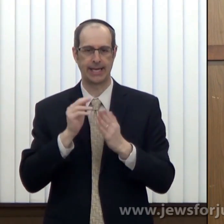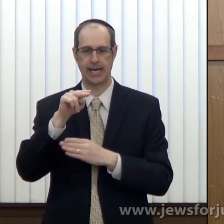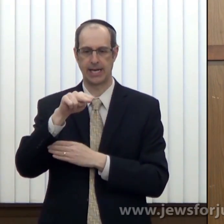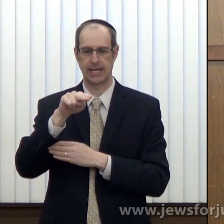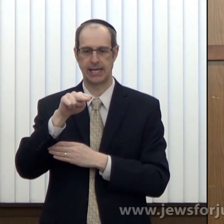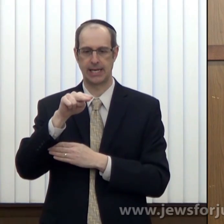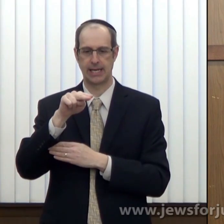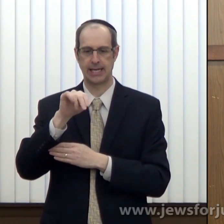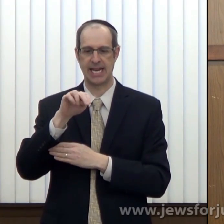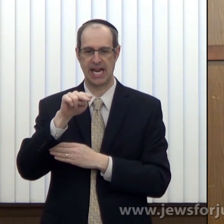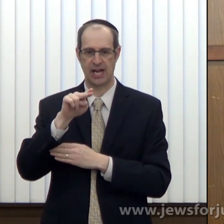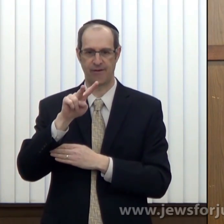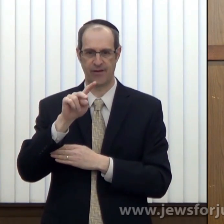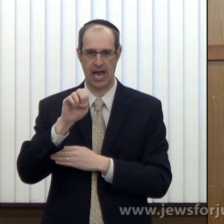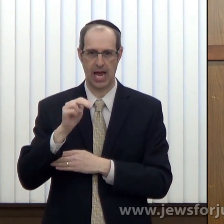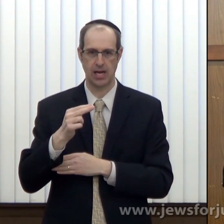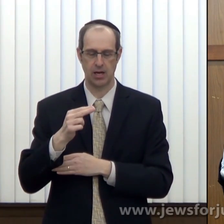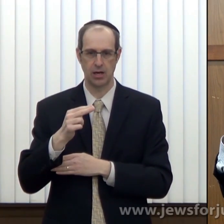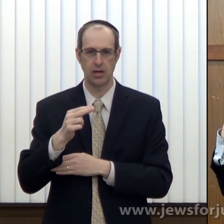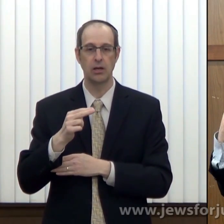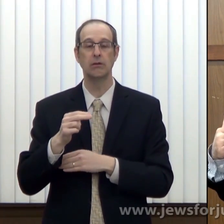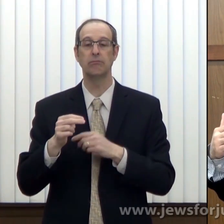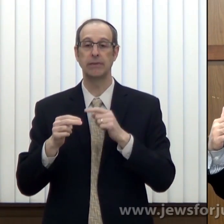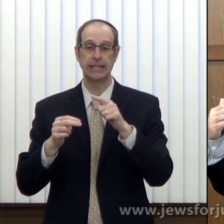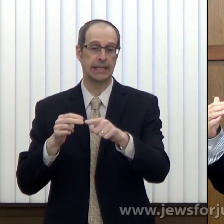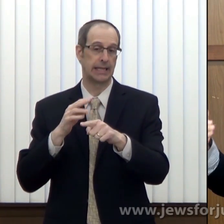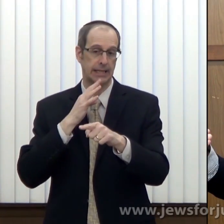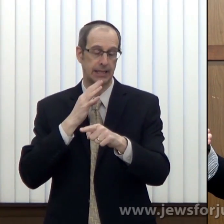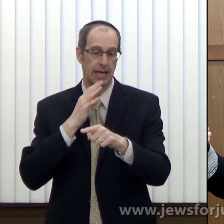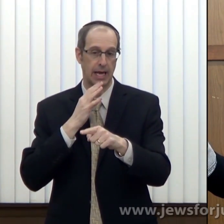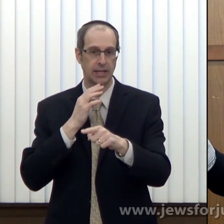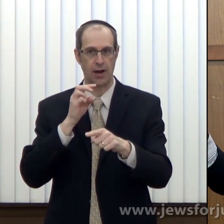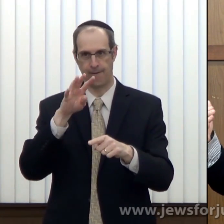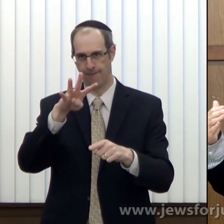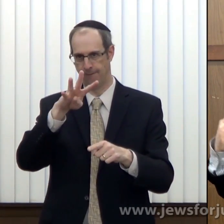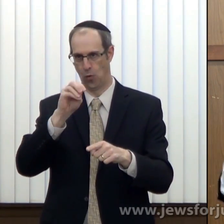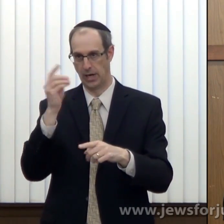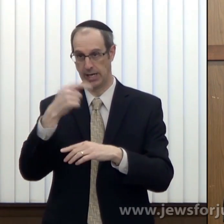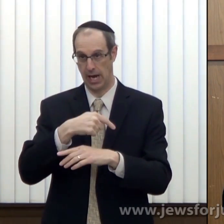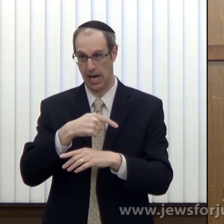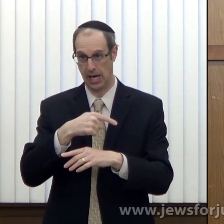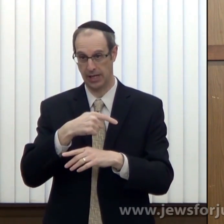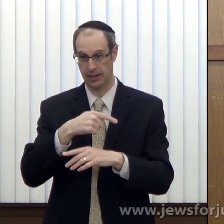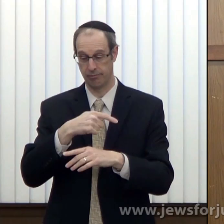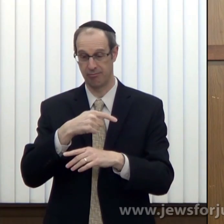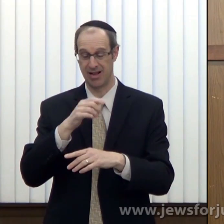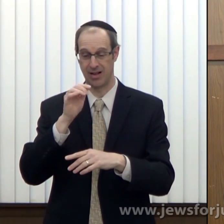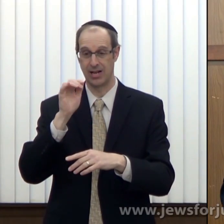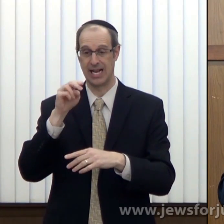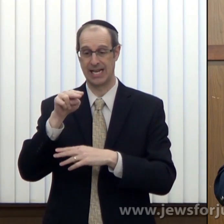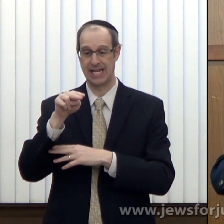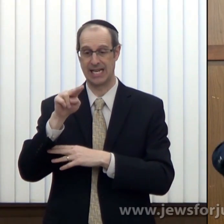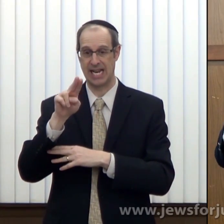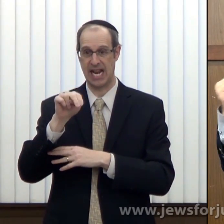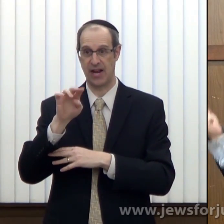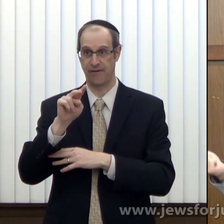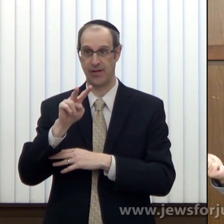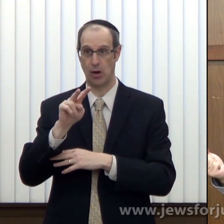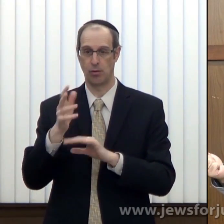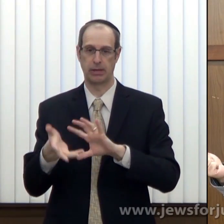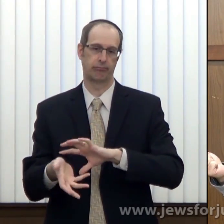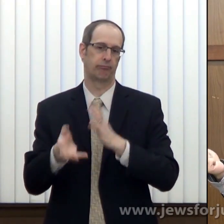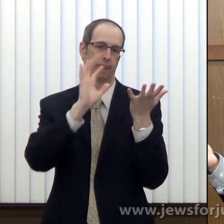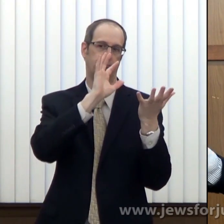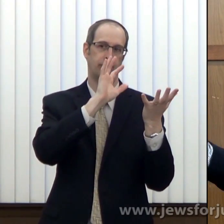so Jonah says that in 40 days, Nineveh will be